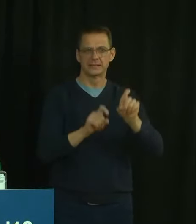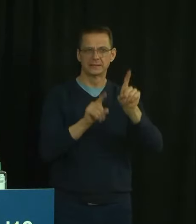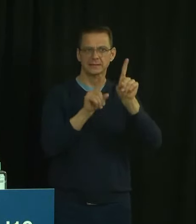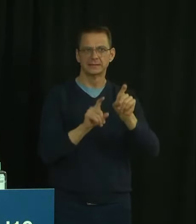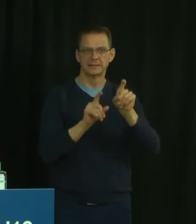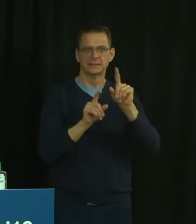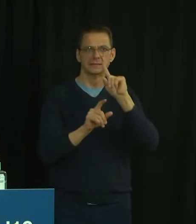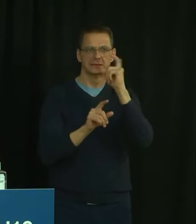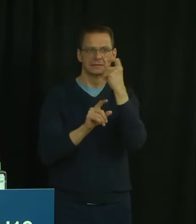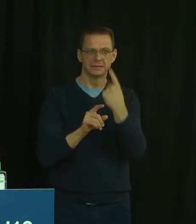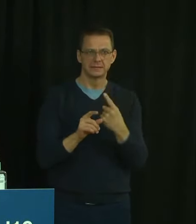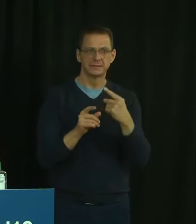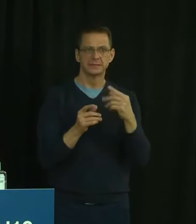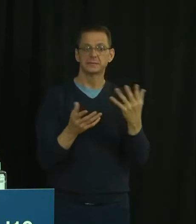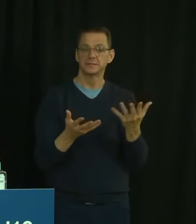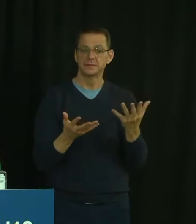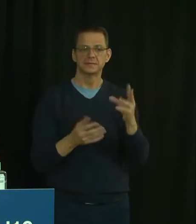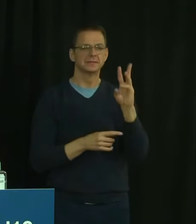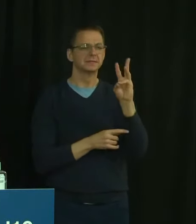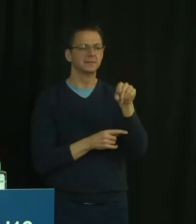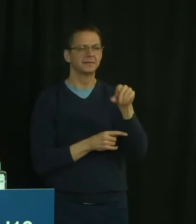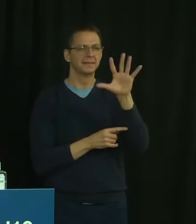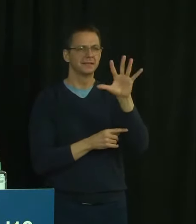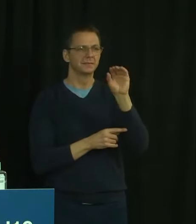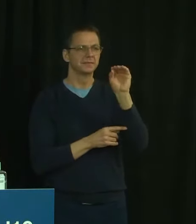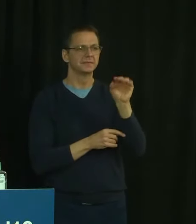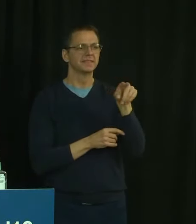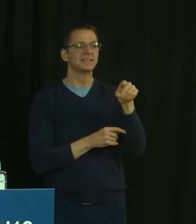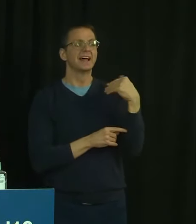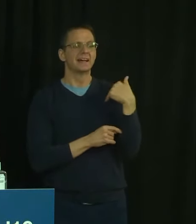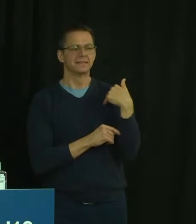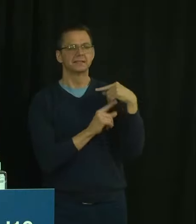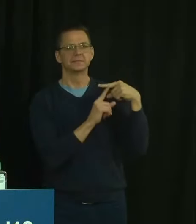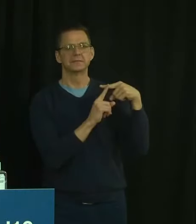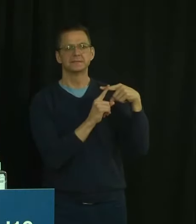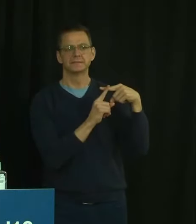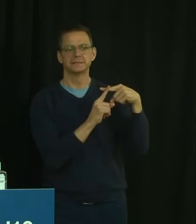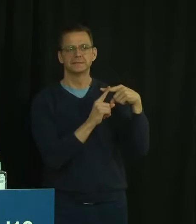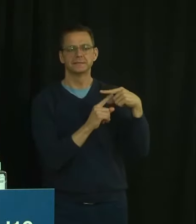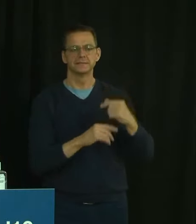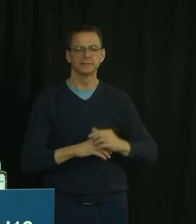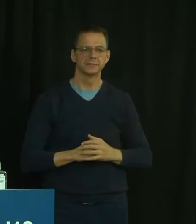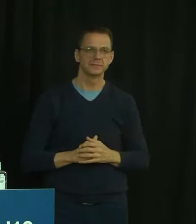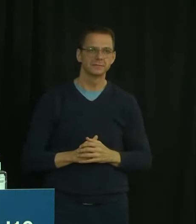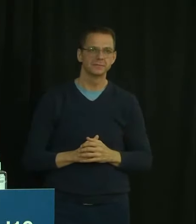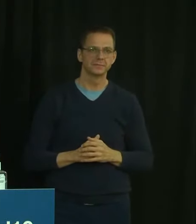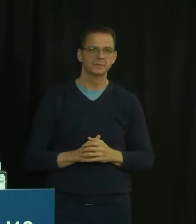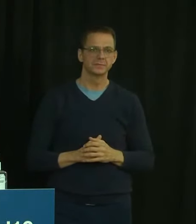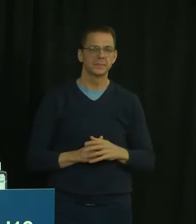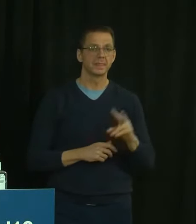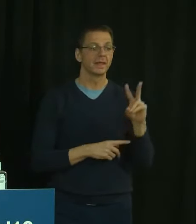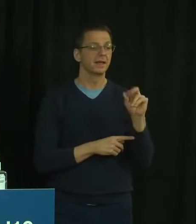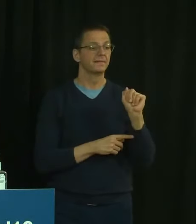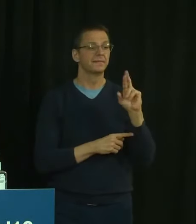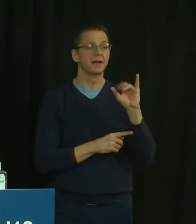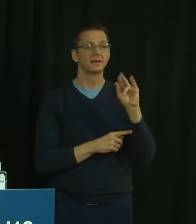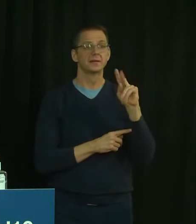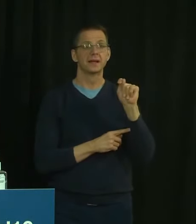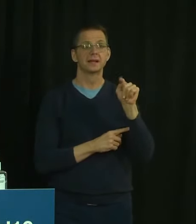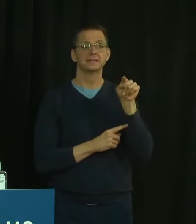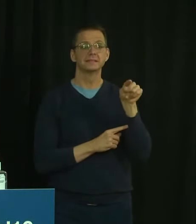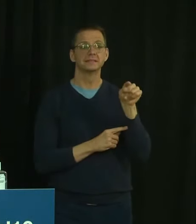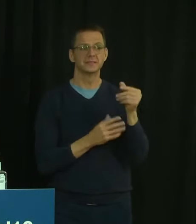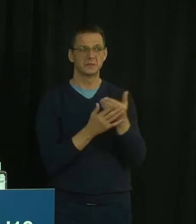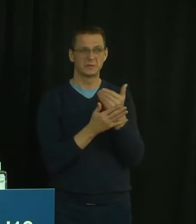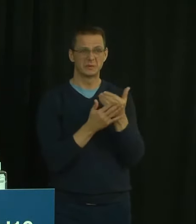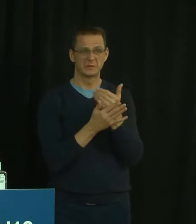About 27% of our active cases are currently variants of concern. There are 288 people in